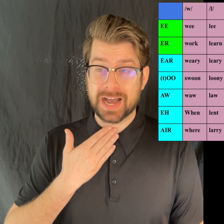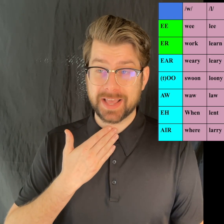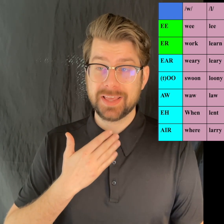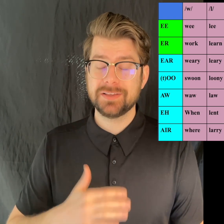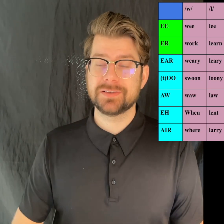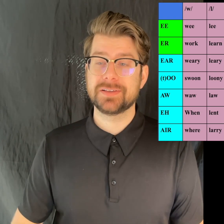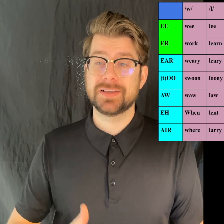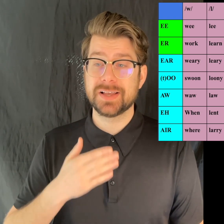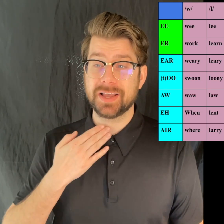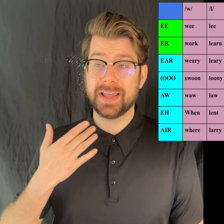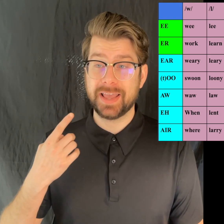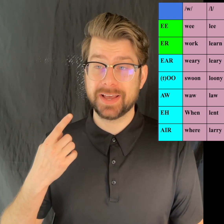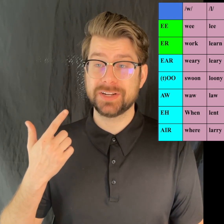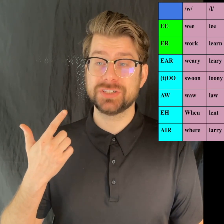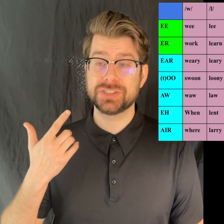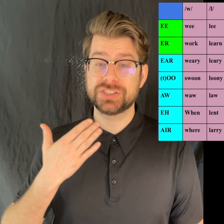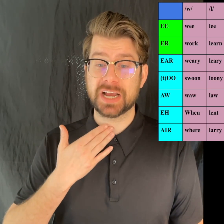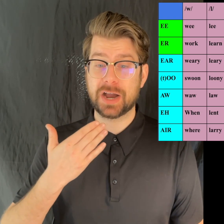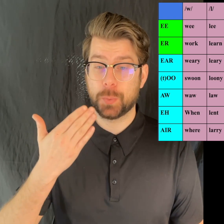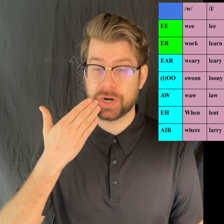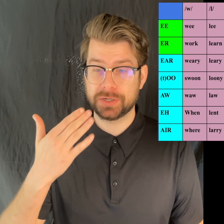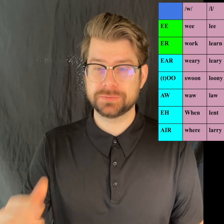shy, and shower.